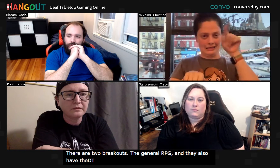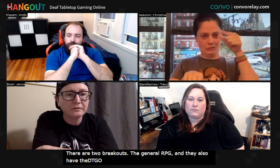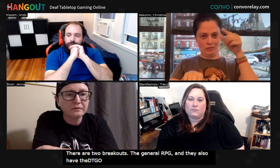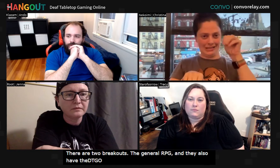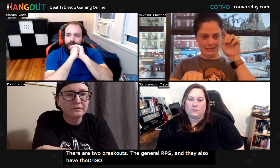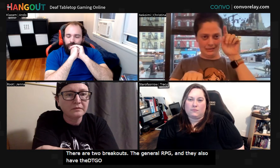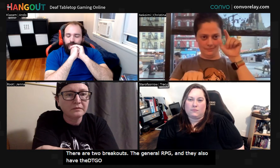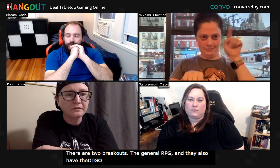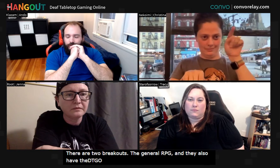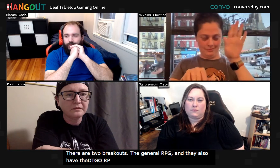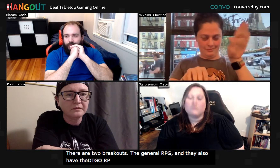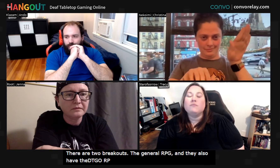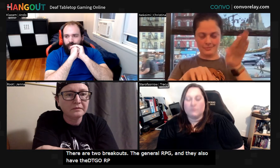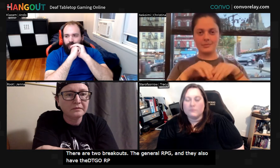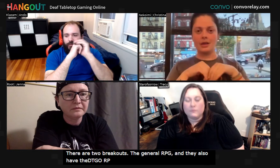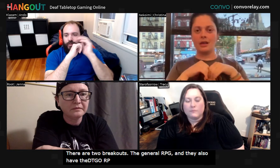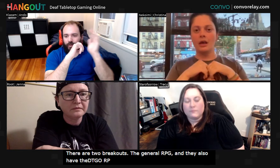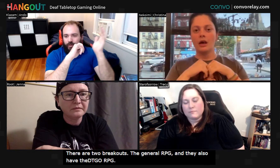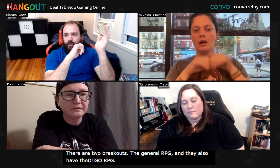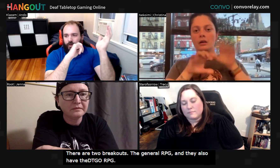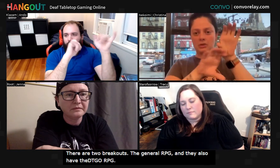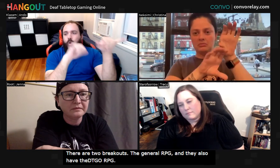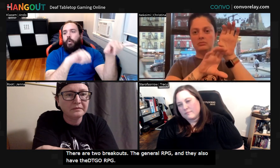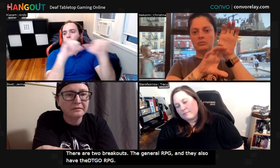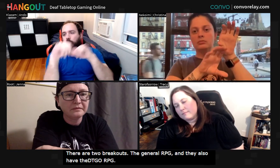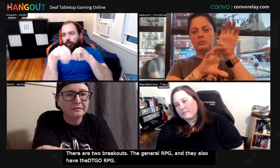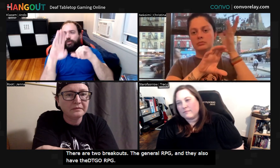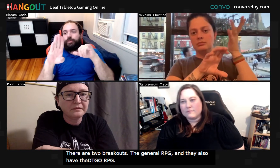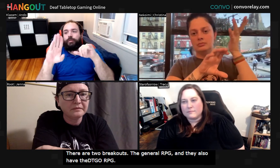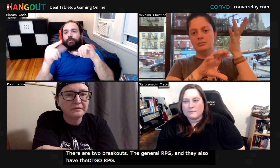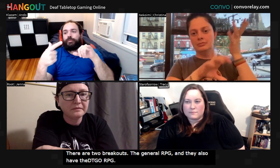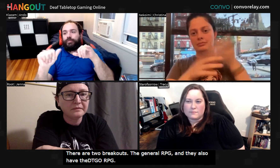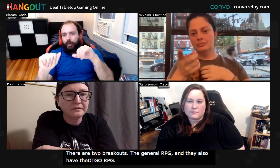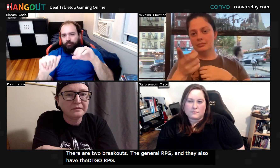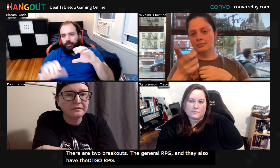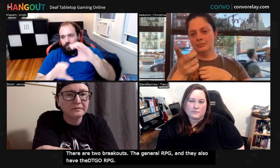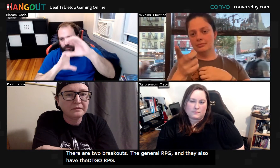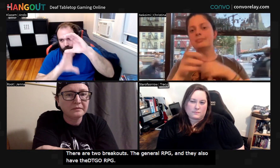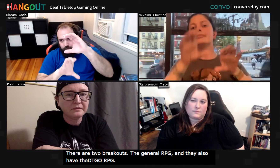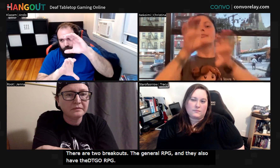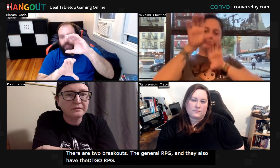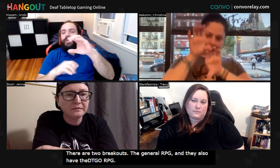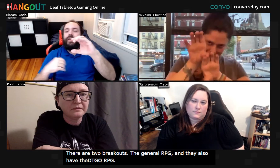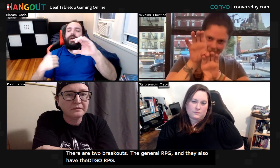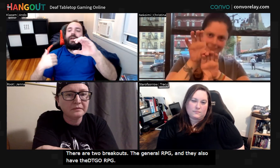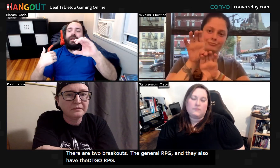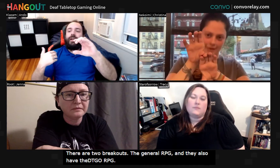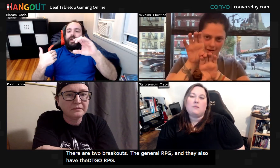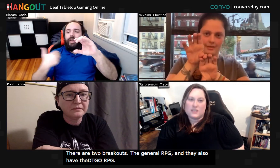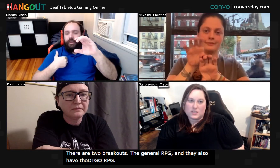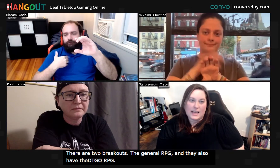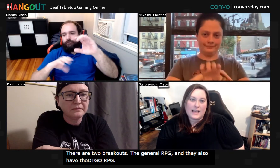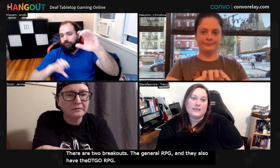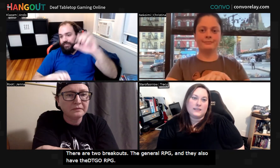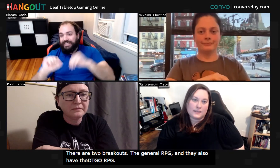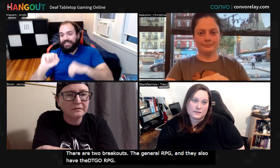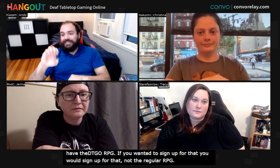that, you would sign up for that, not the regular RPG. And according to the BGA there, yeah. Also, we have BGA,